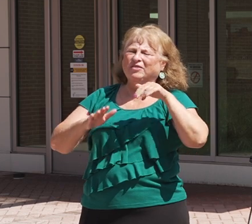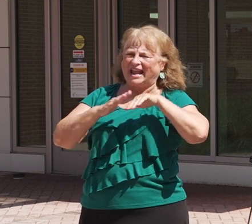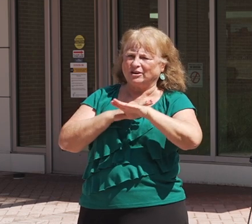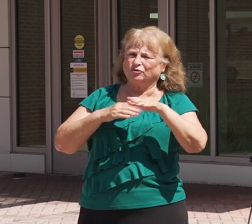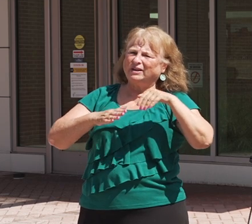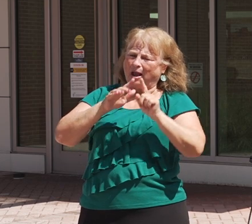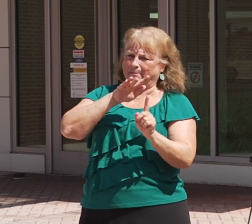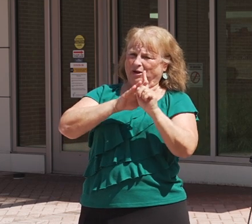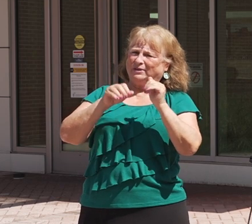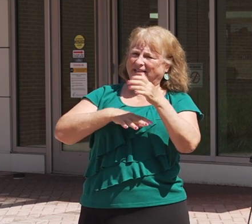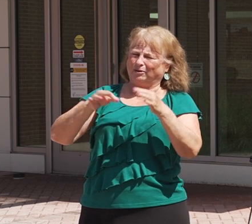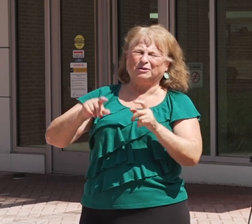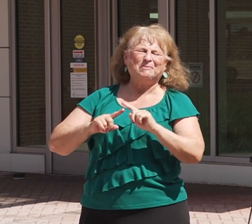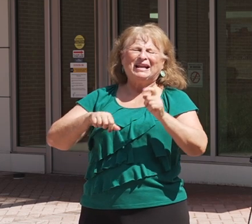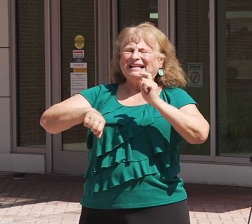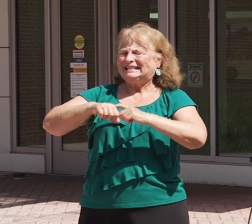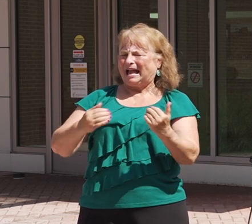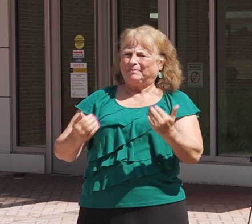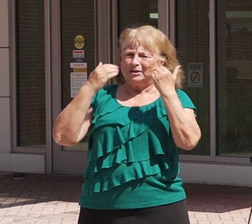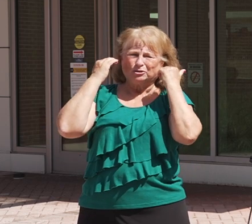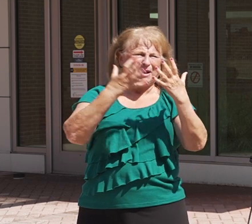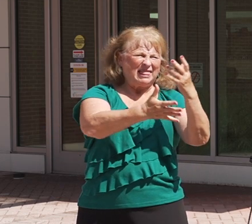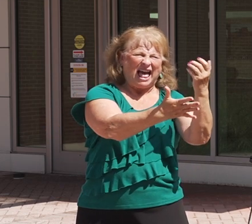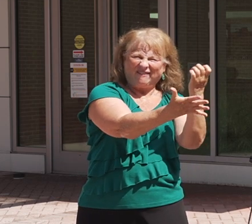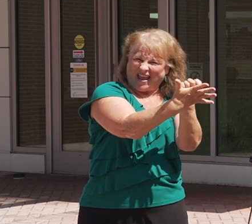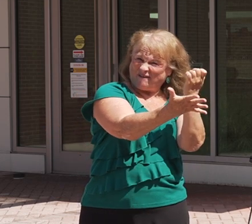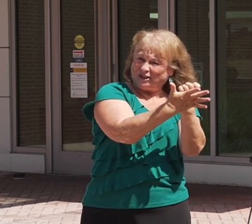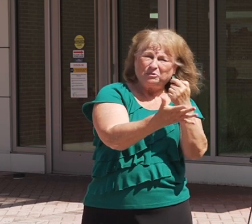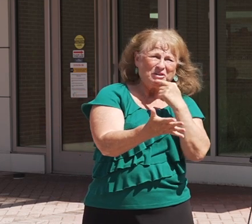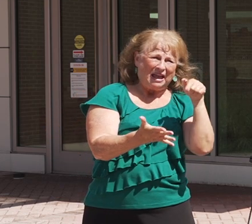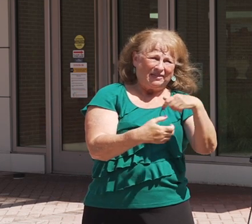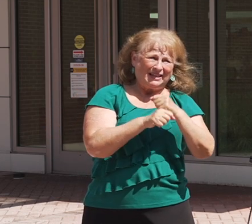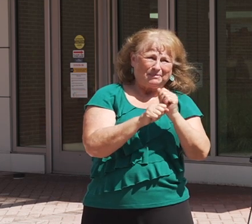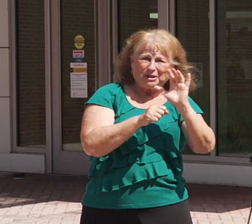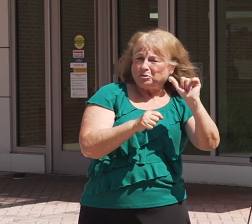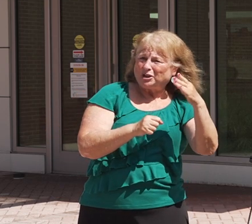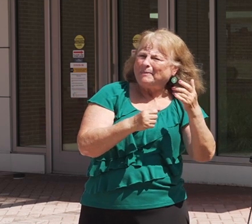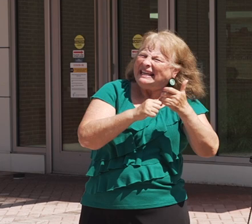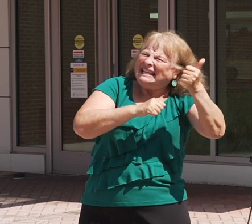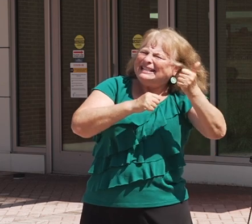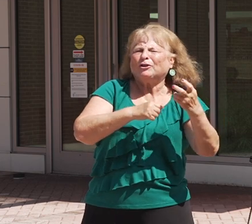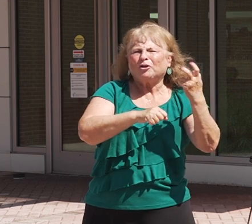it gets legal, but the bottom line is it's very time consuming. A lot of evidence. So would you say that this makes your job easier